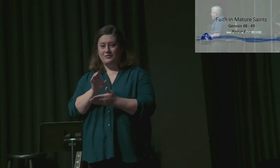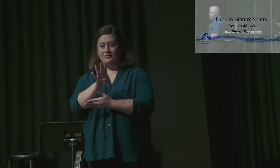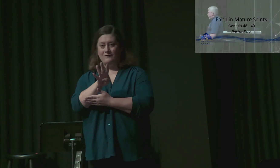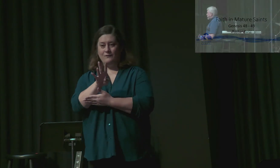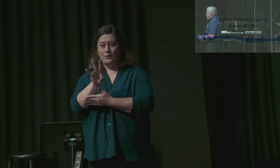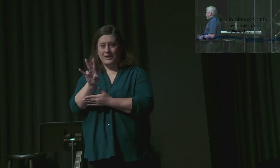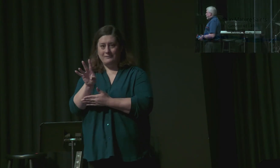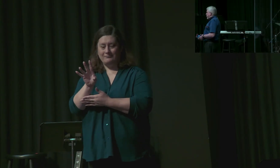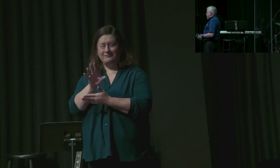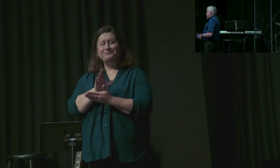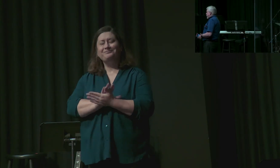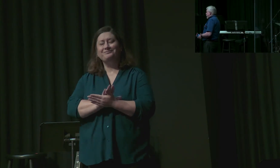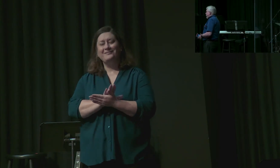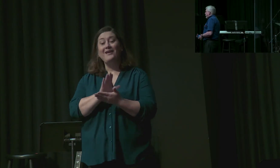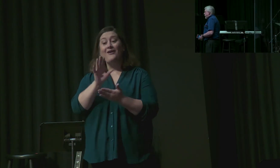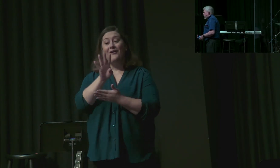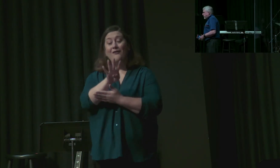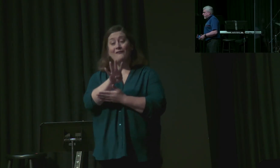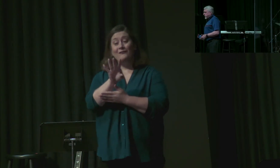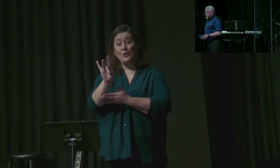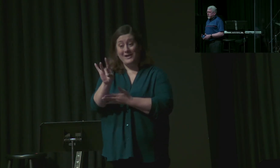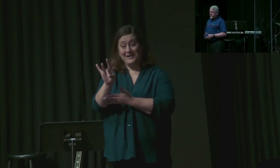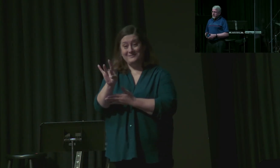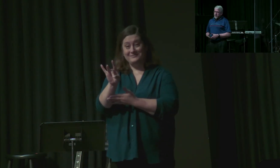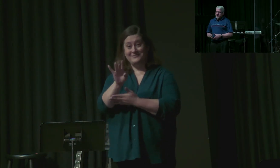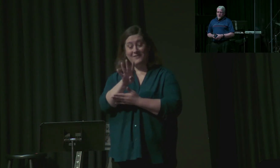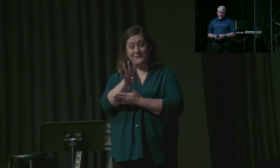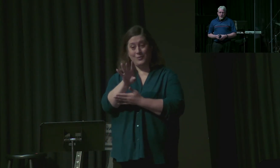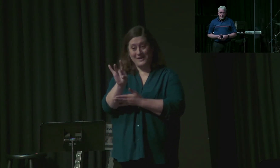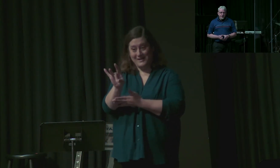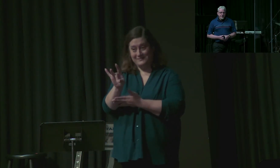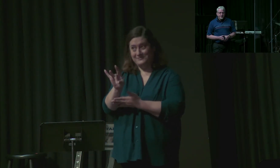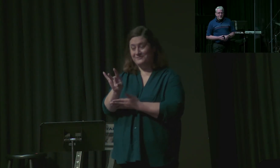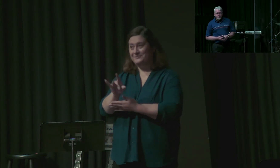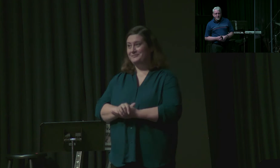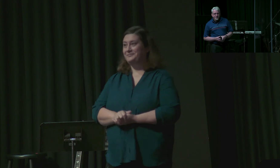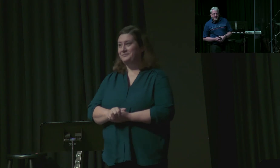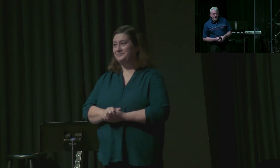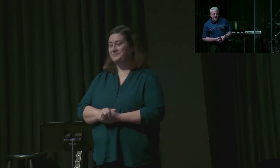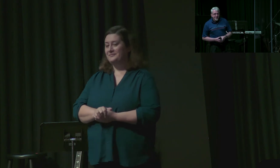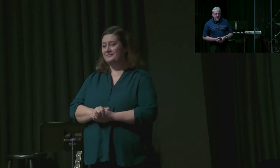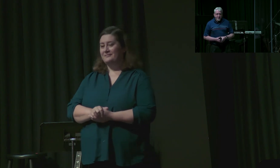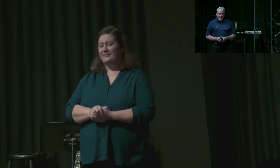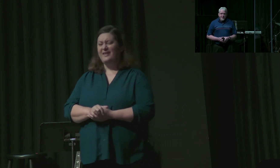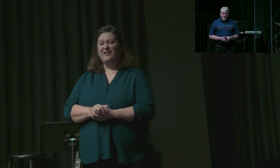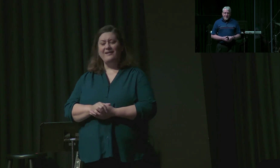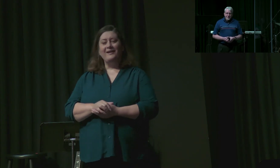It's funny how as you get older, you think about being older a different way.